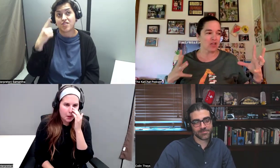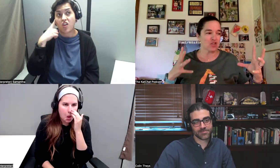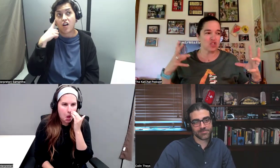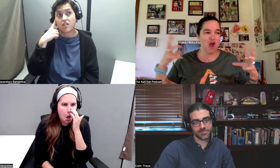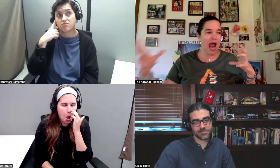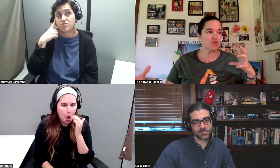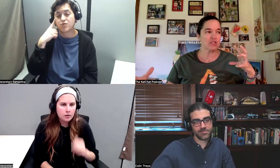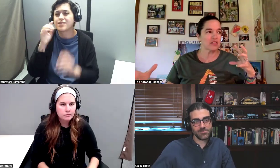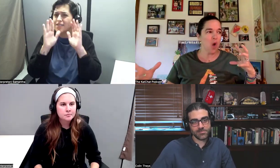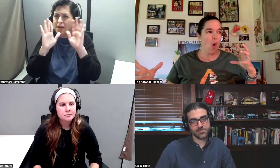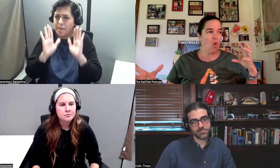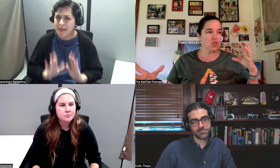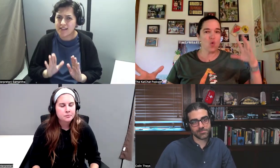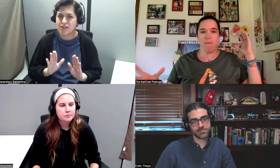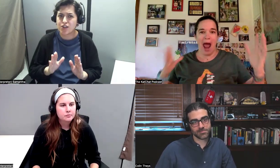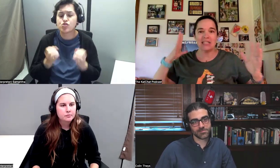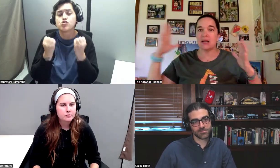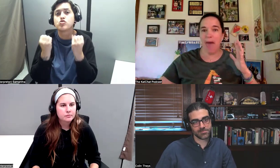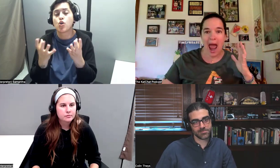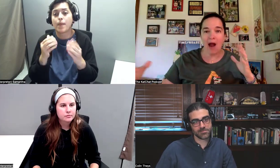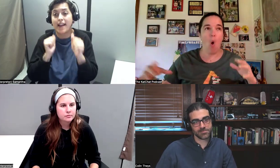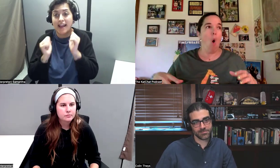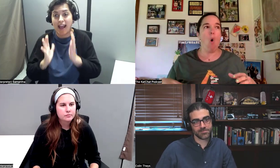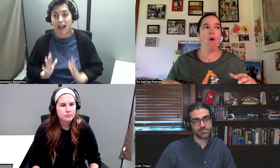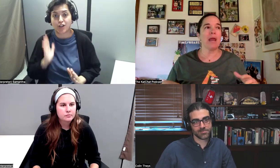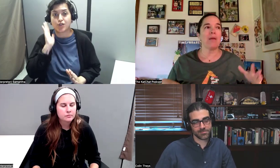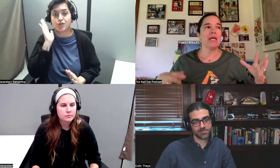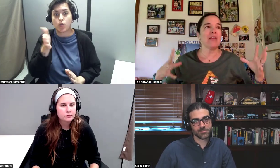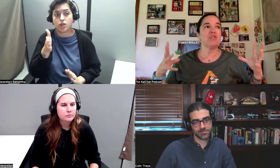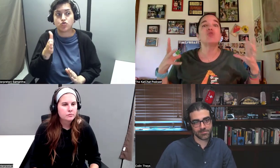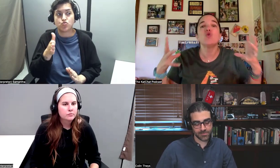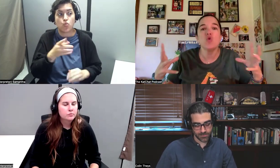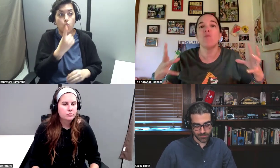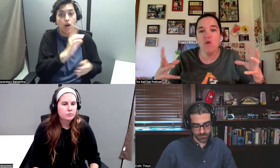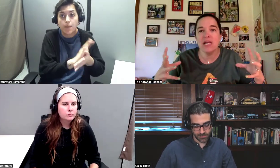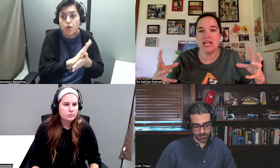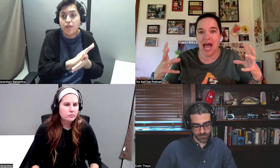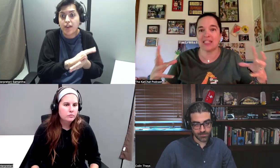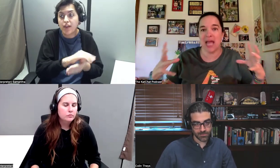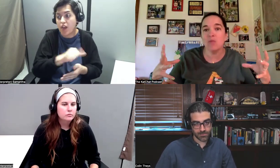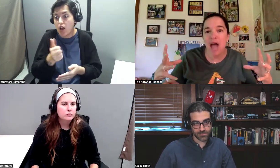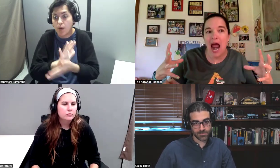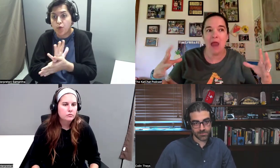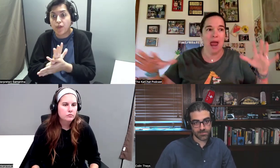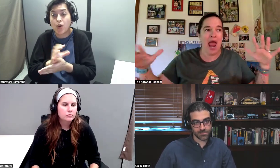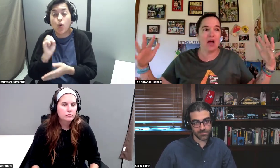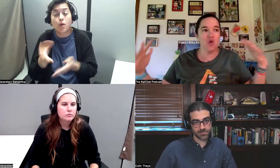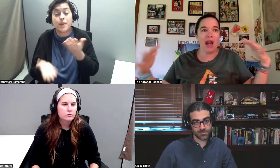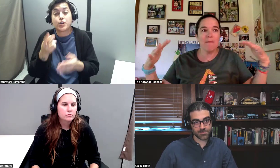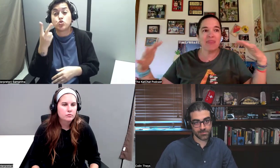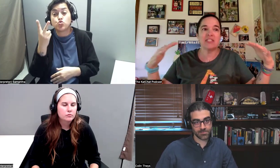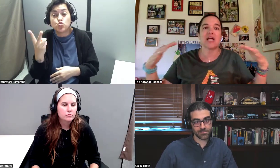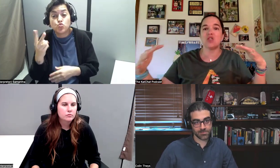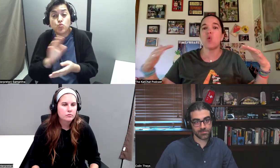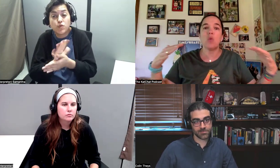lot of actors or actresses will do back to back or maybe even two movies at the same time and